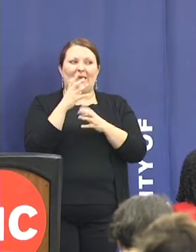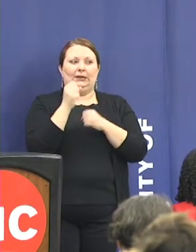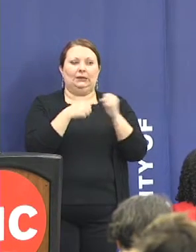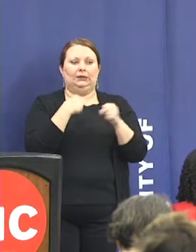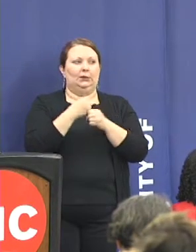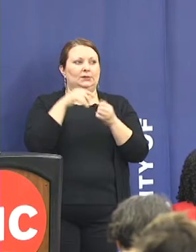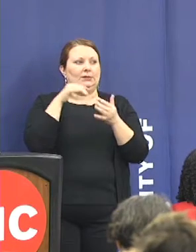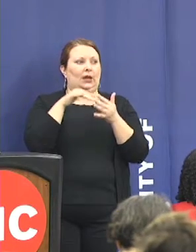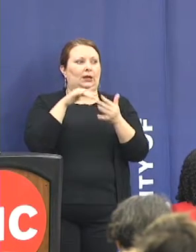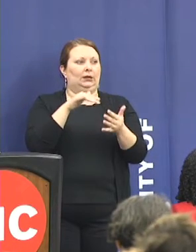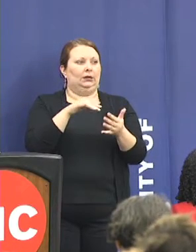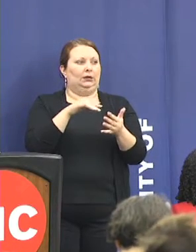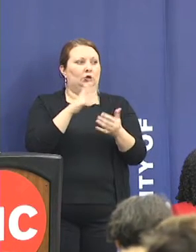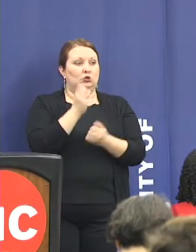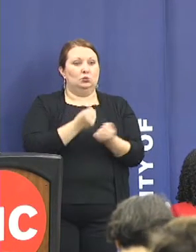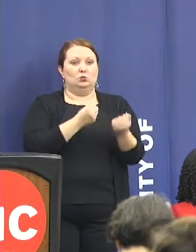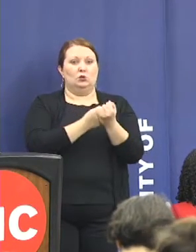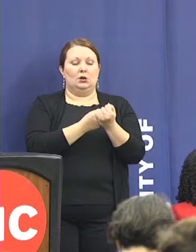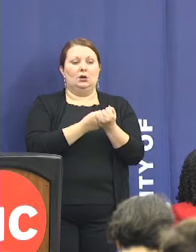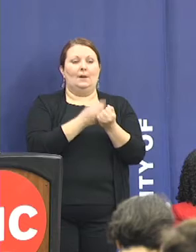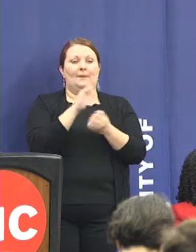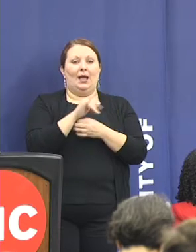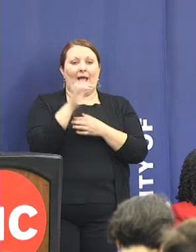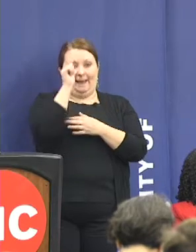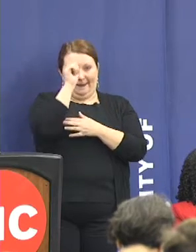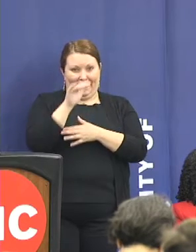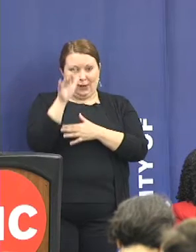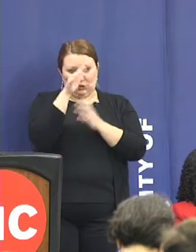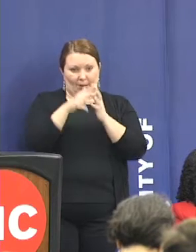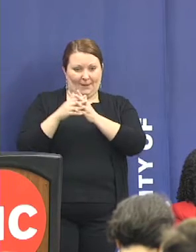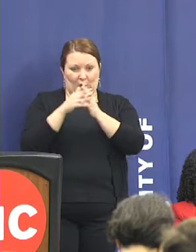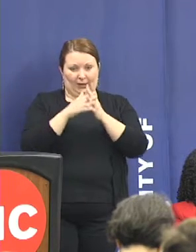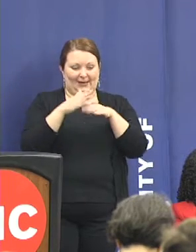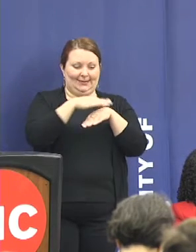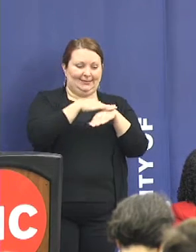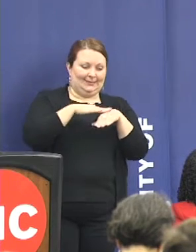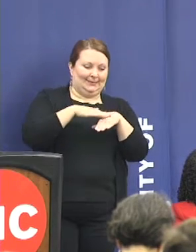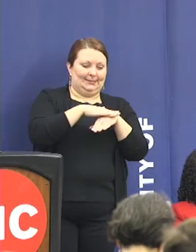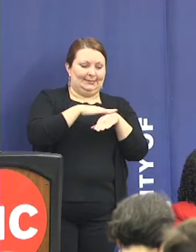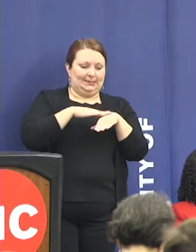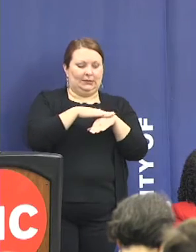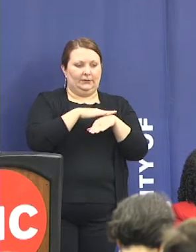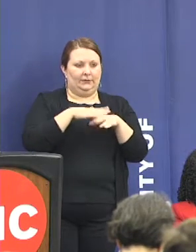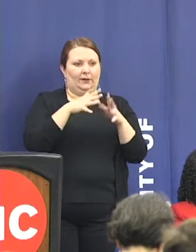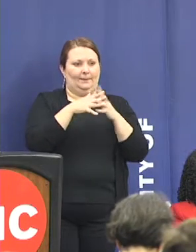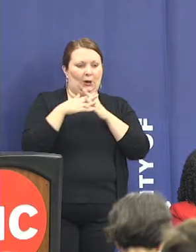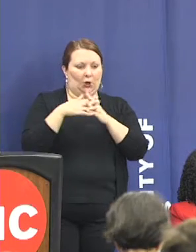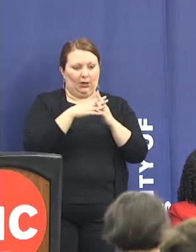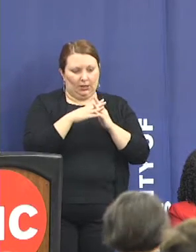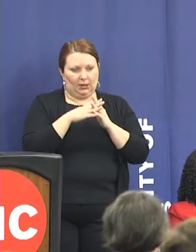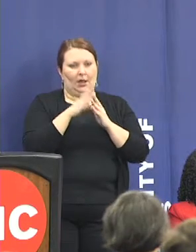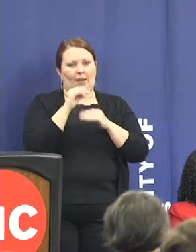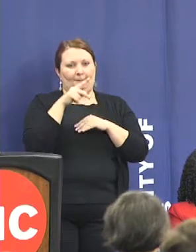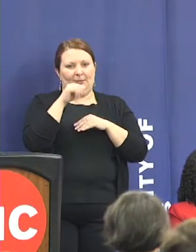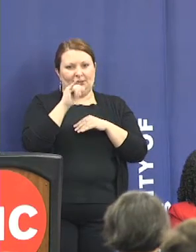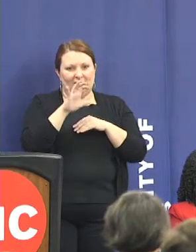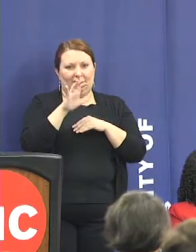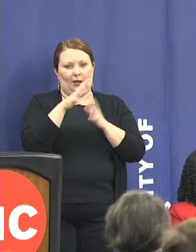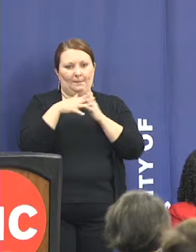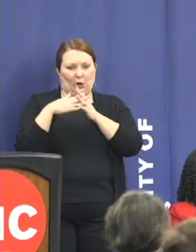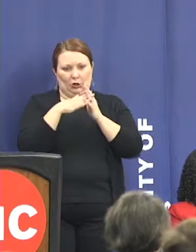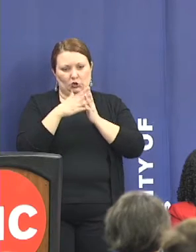study supported by the Asian American Native American Pacific Islander Serving Institution Initiative, or ANAPC in